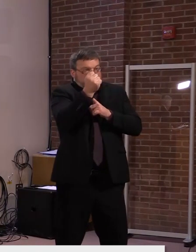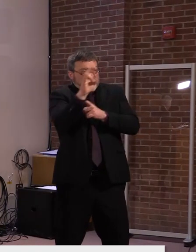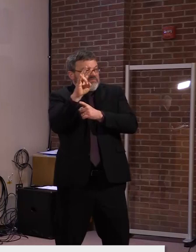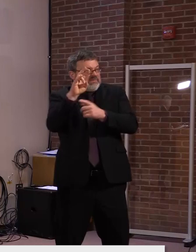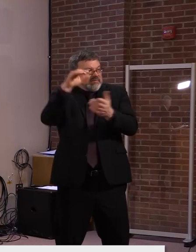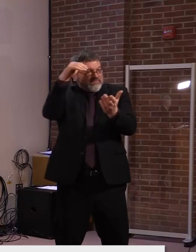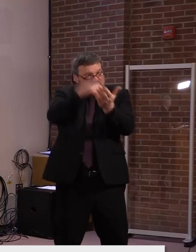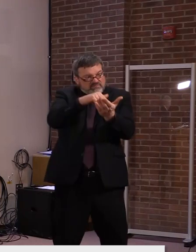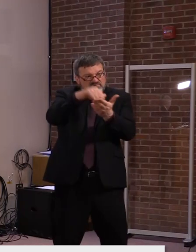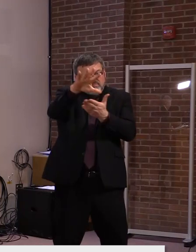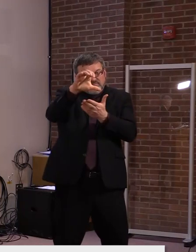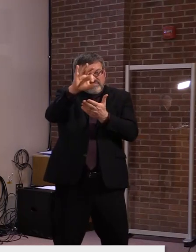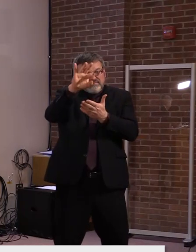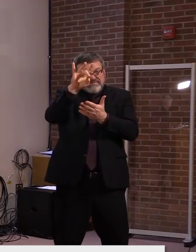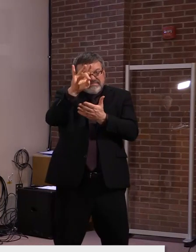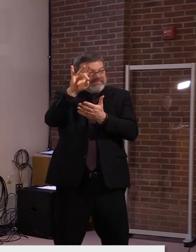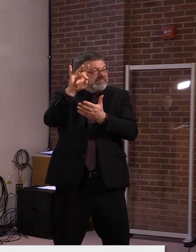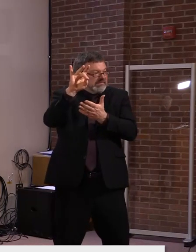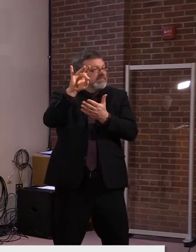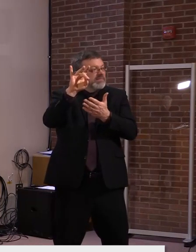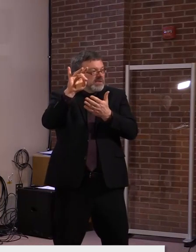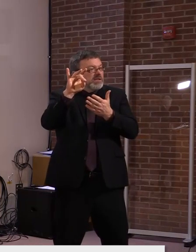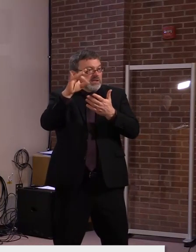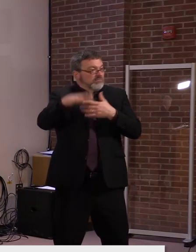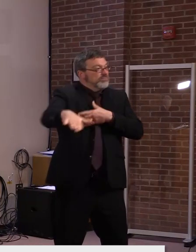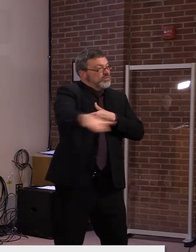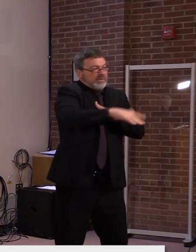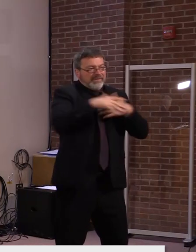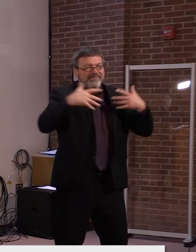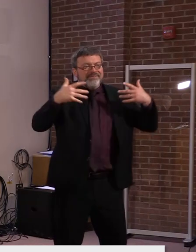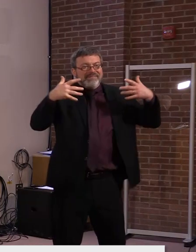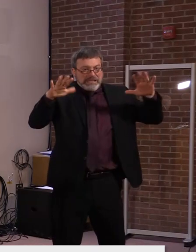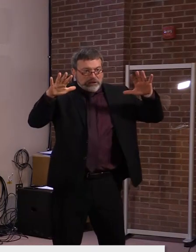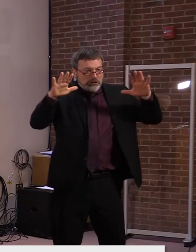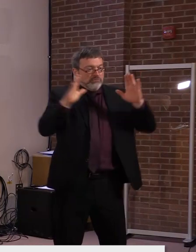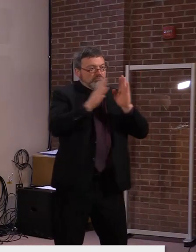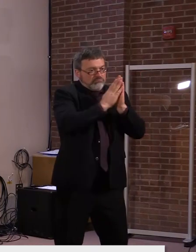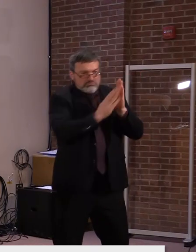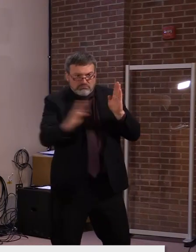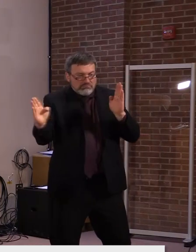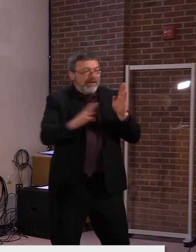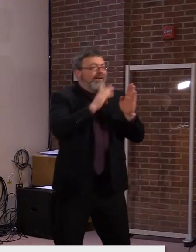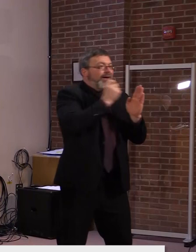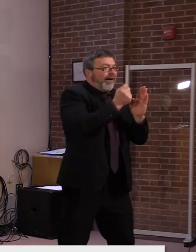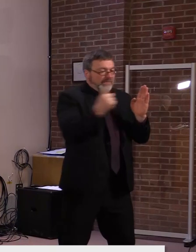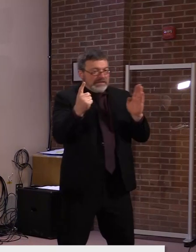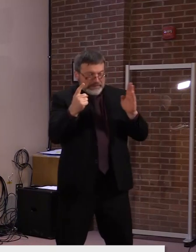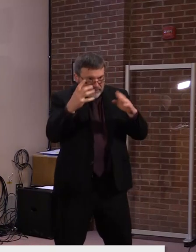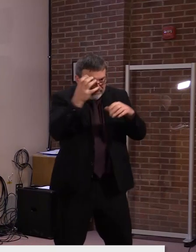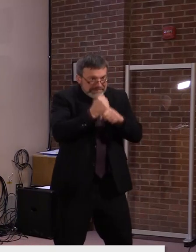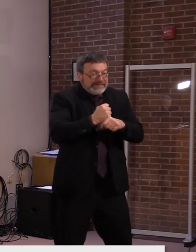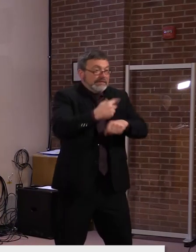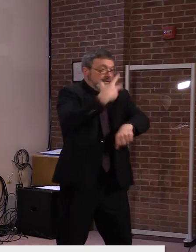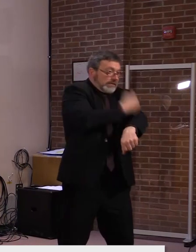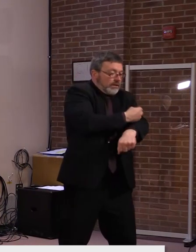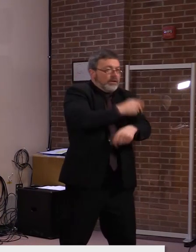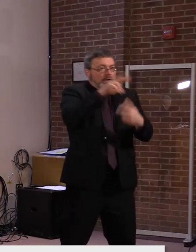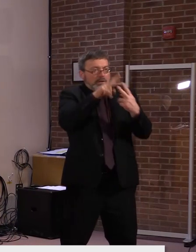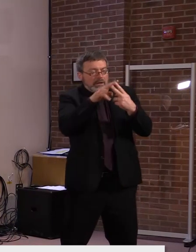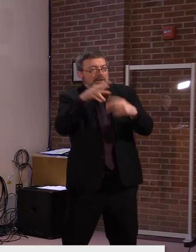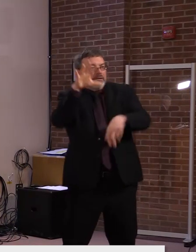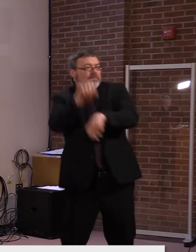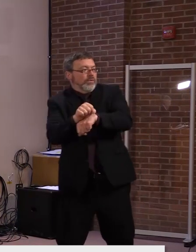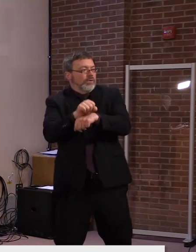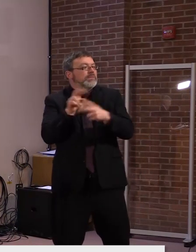17,598 children ages 5 to 11 have received either their first dose of COVID vaccine or they have an